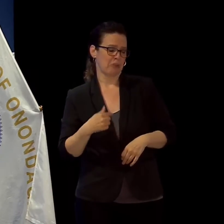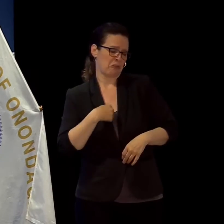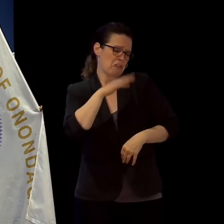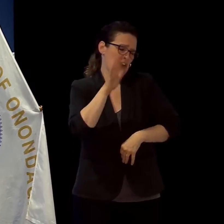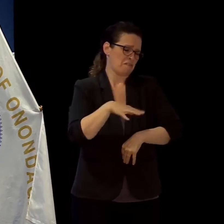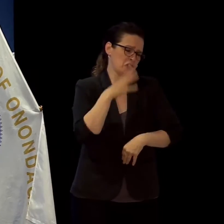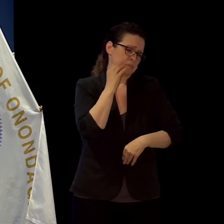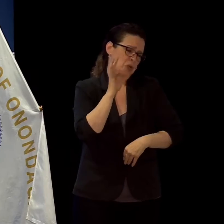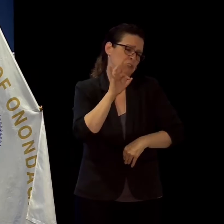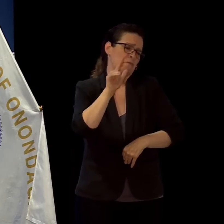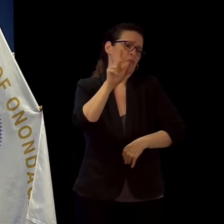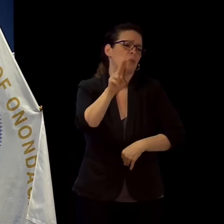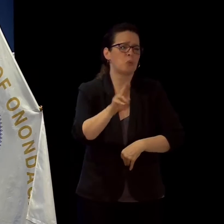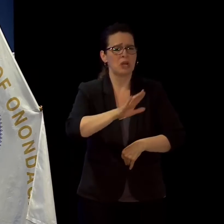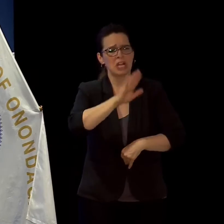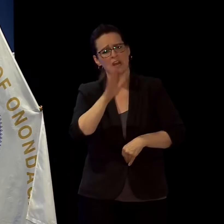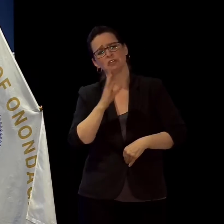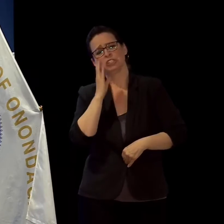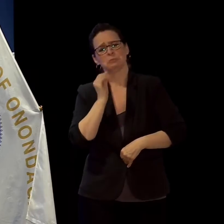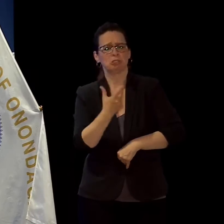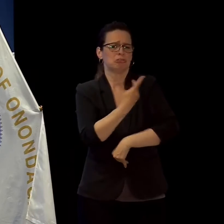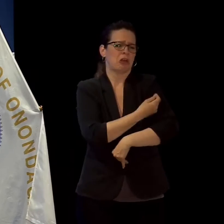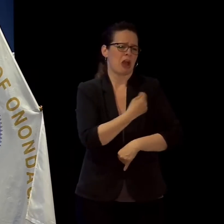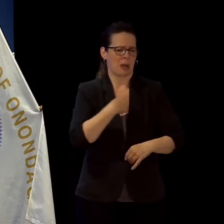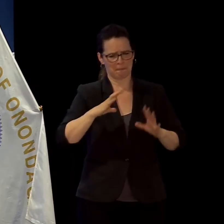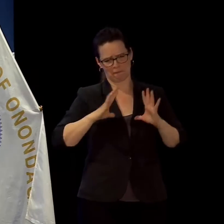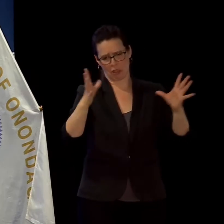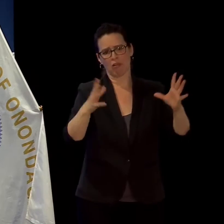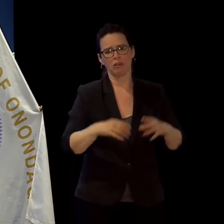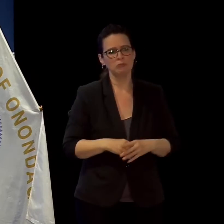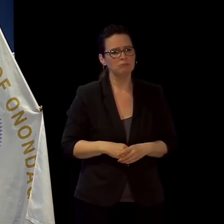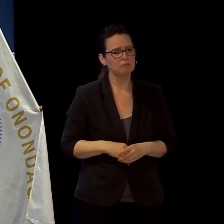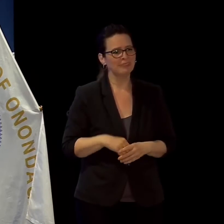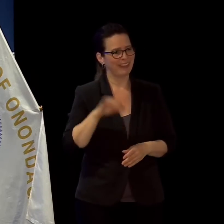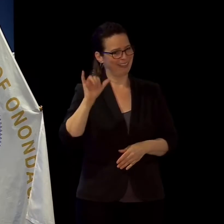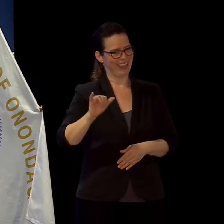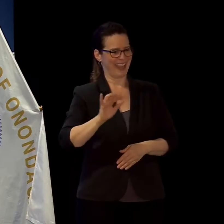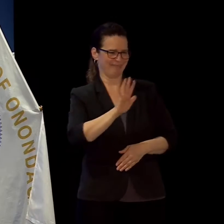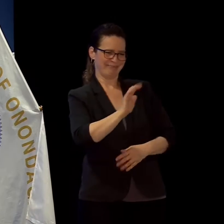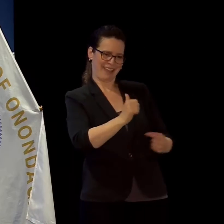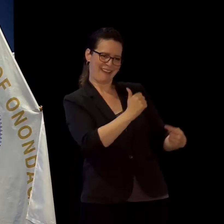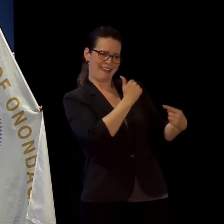you know, that is what it is. And we're not going to, I'm not going to sit here on a soapbox and